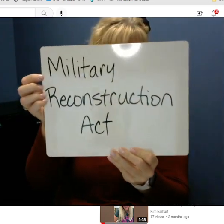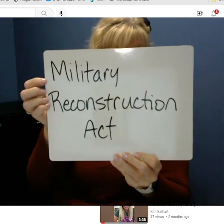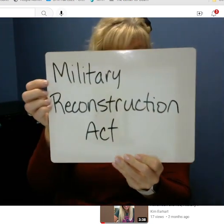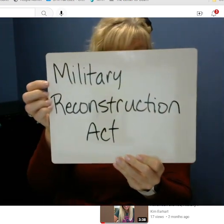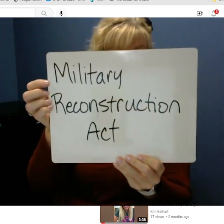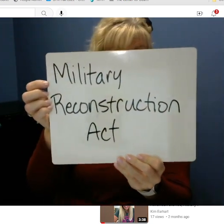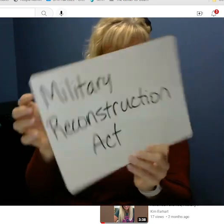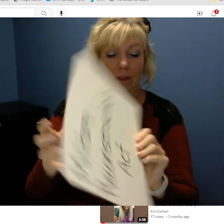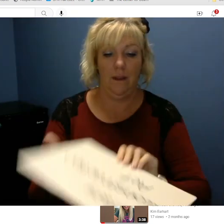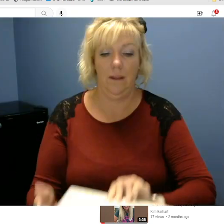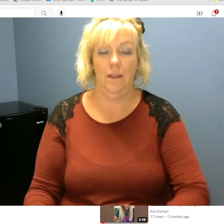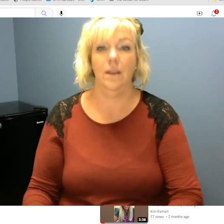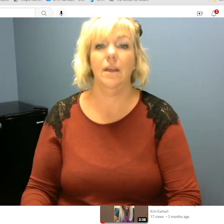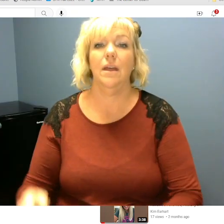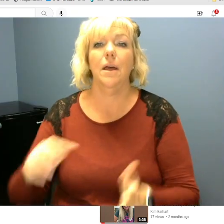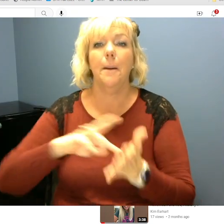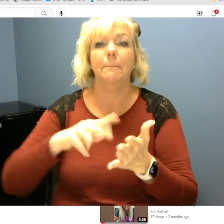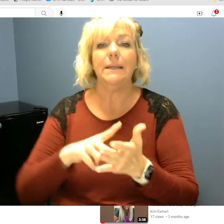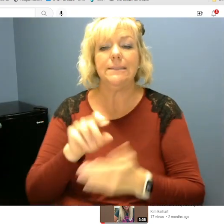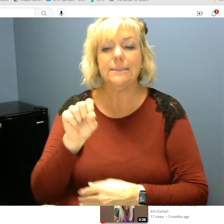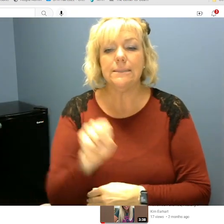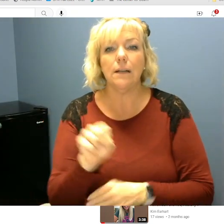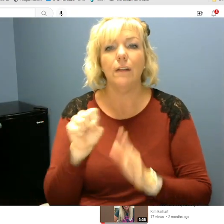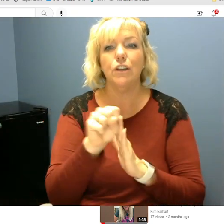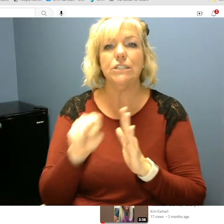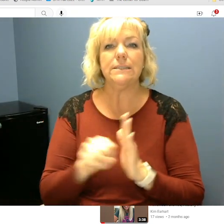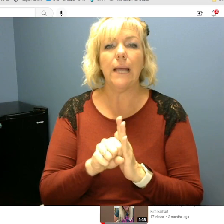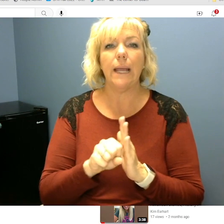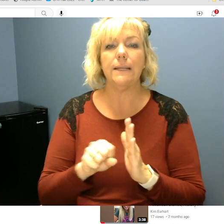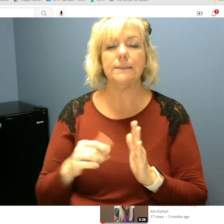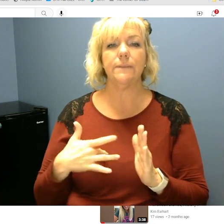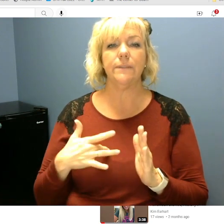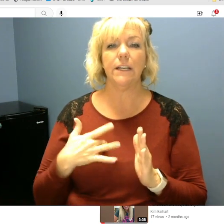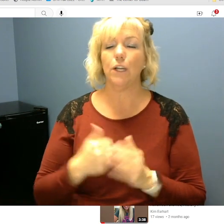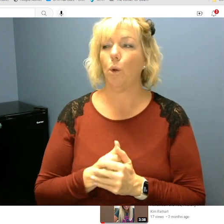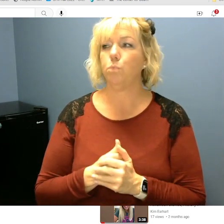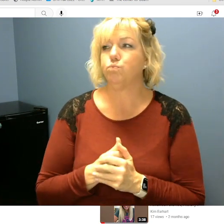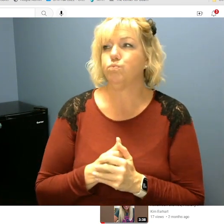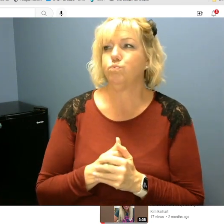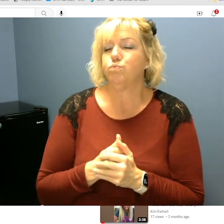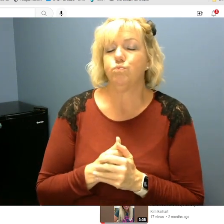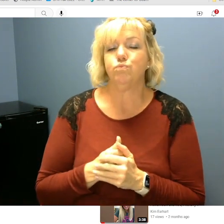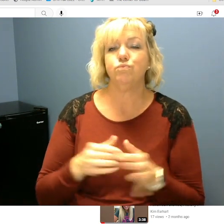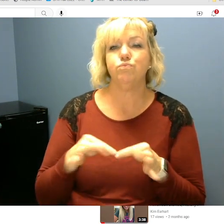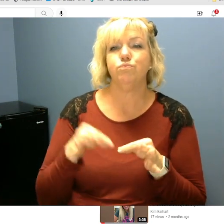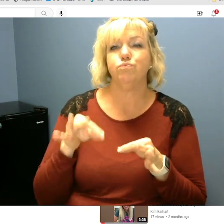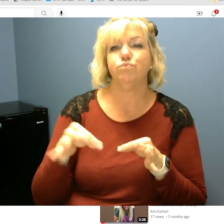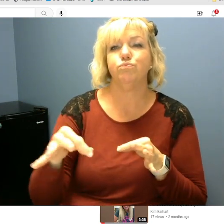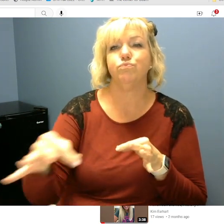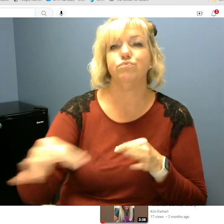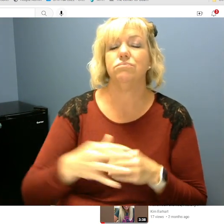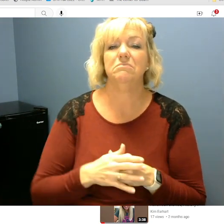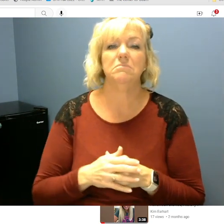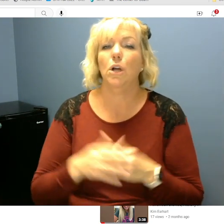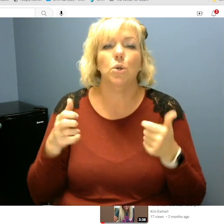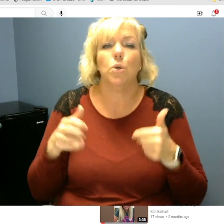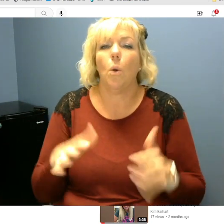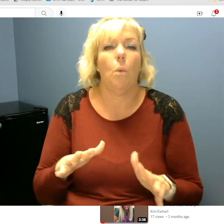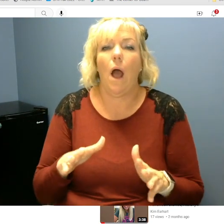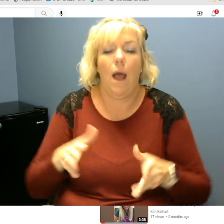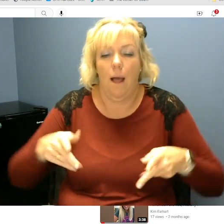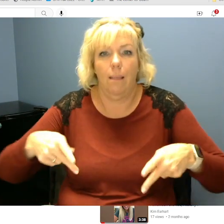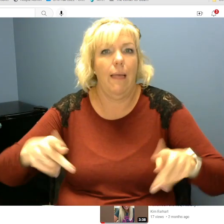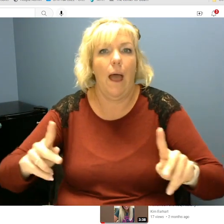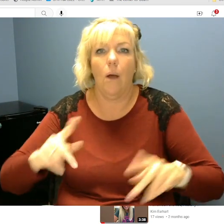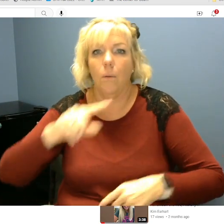its feet and not wanting to, you know, give the vote to formerly enslaved peoples